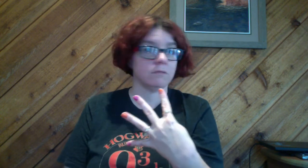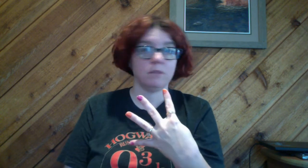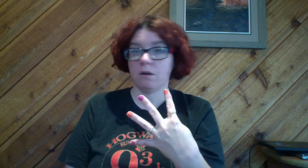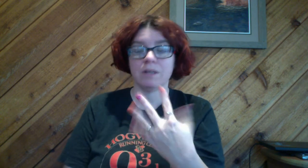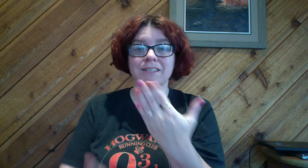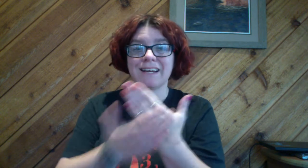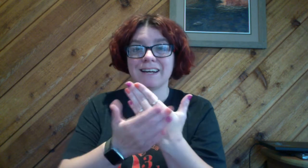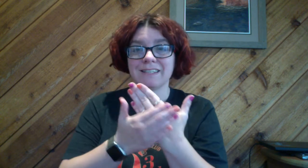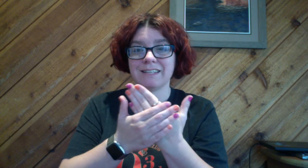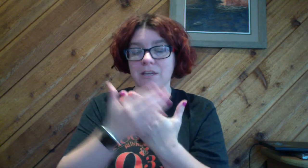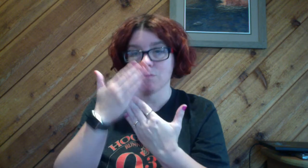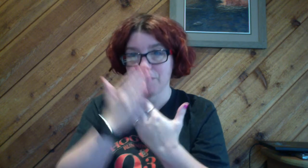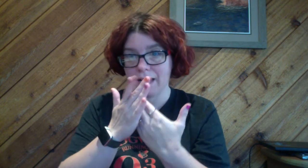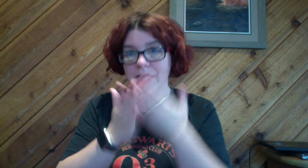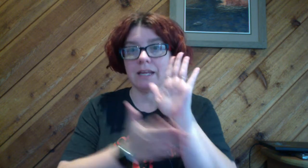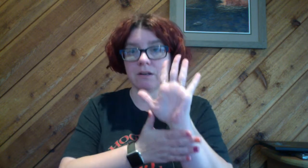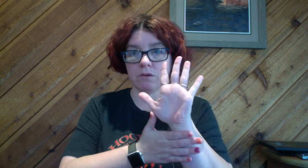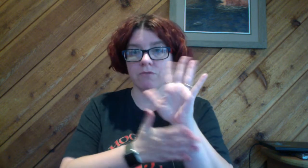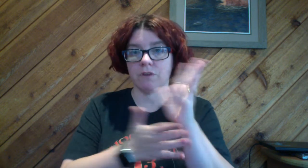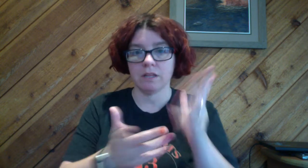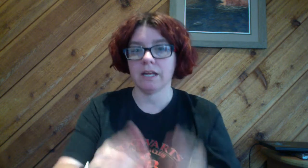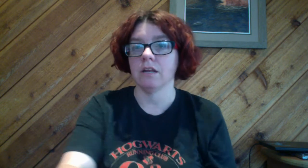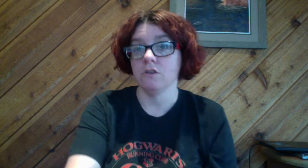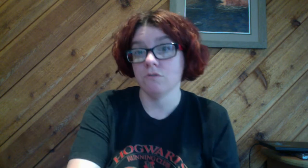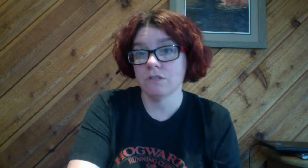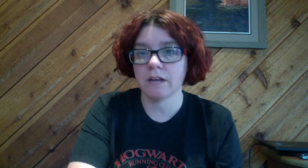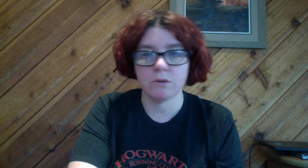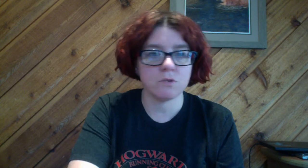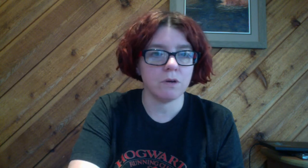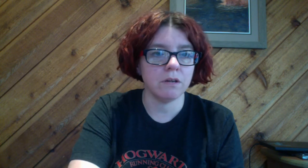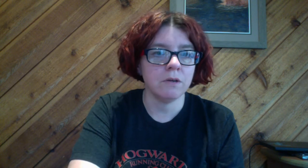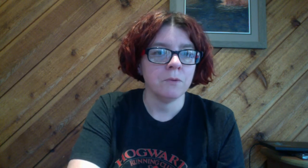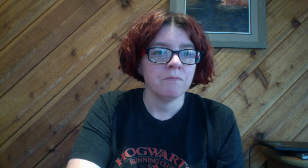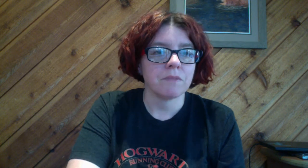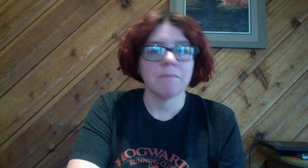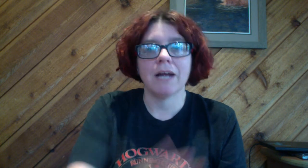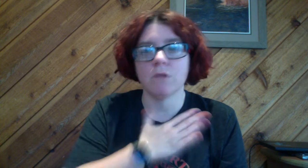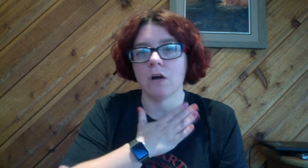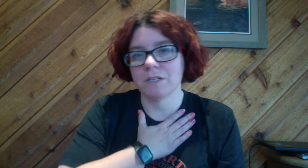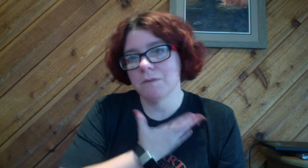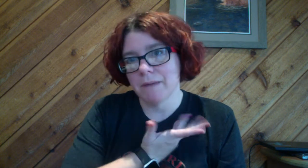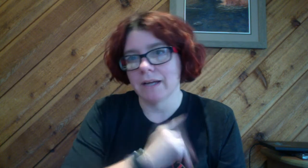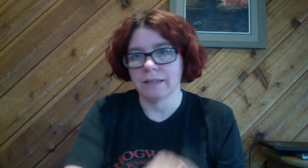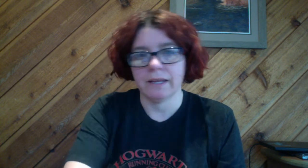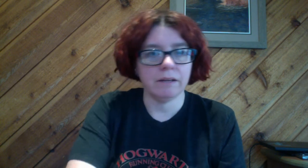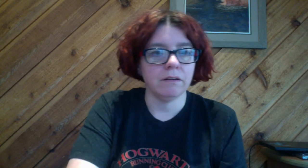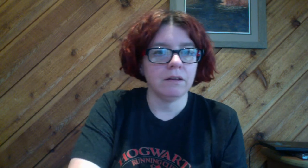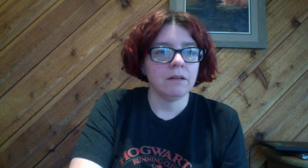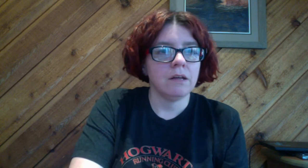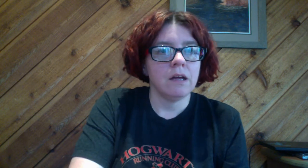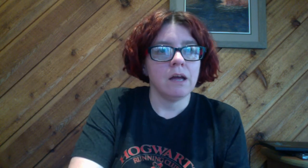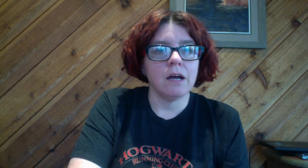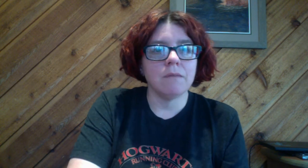No, it's got to stay either back of the hand or front of the hand. You decide which one. Mine will always be back of the hand.